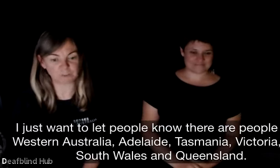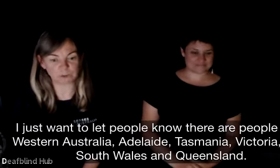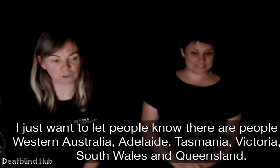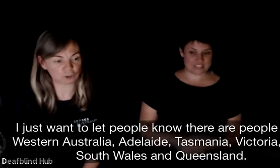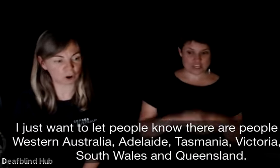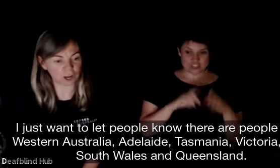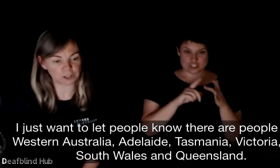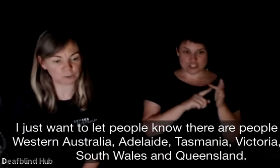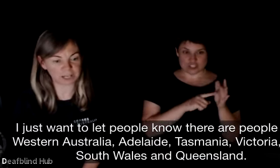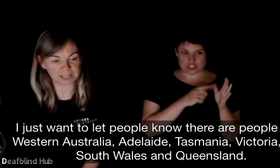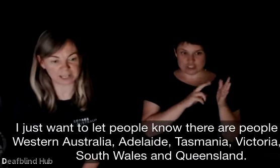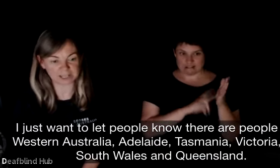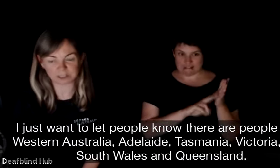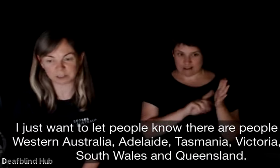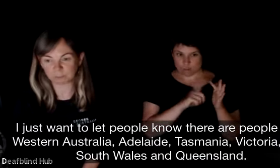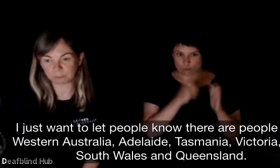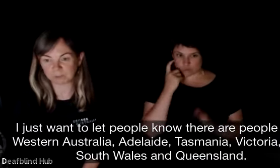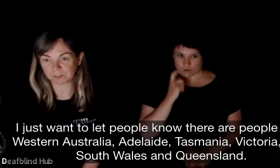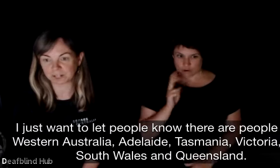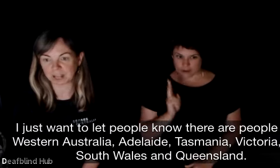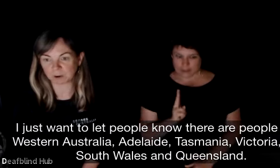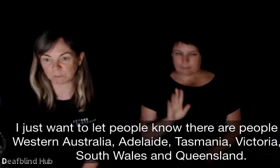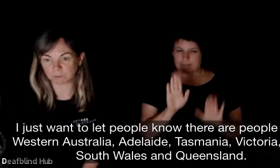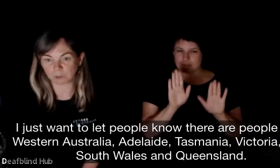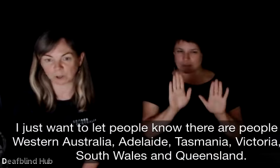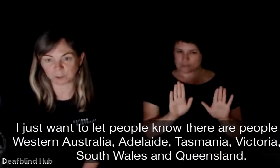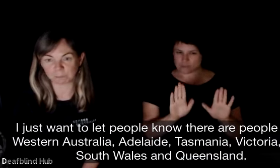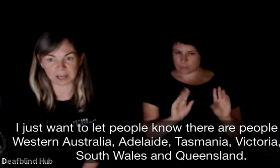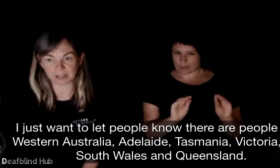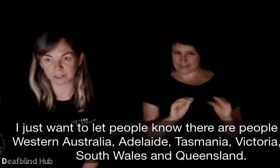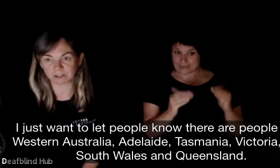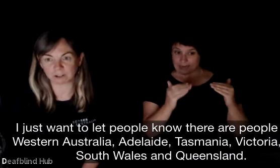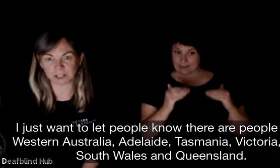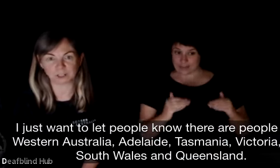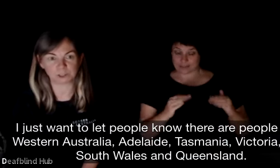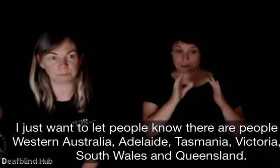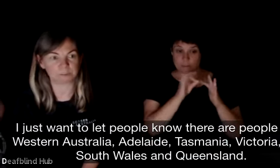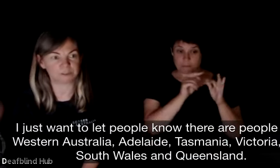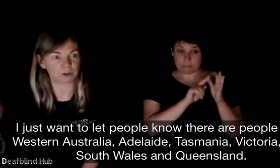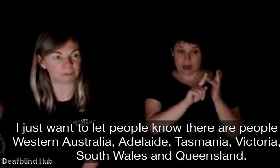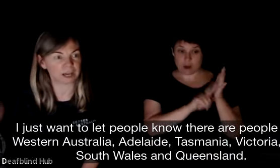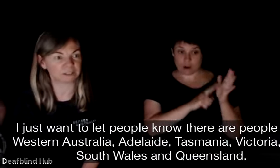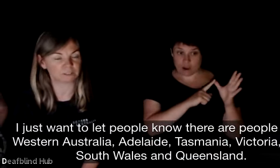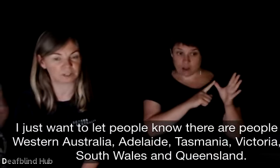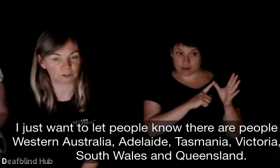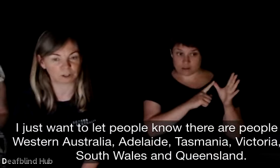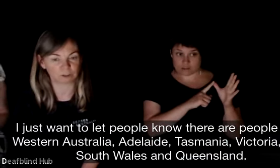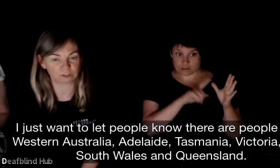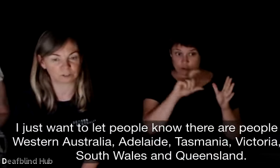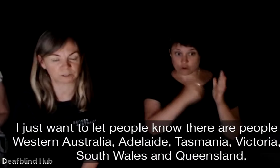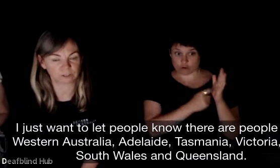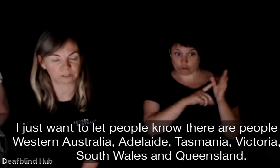Okay, Jan, we'll try you again, but for now we'll go to Paula. Craig, can you invite Paula's